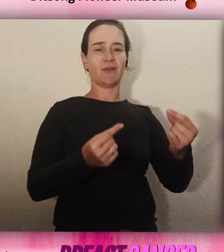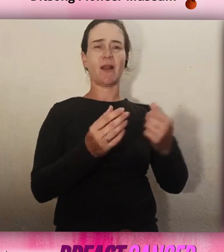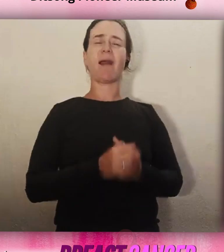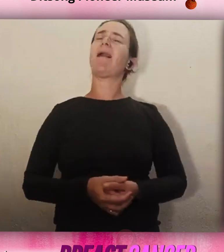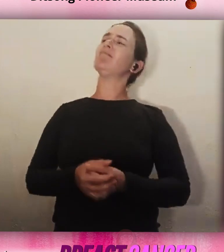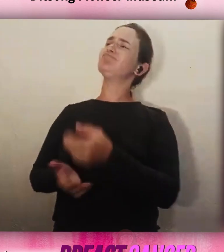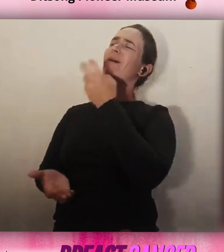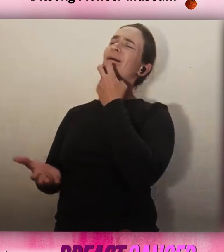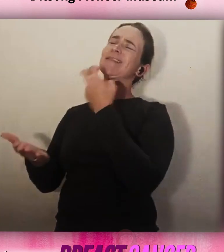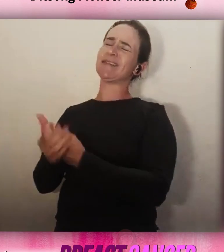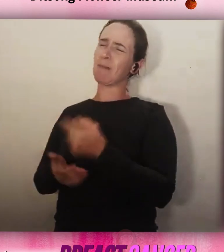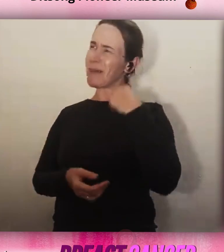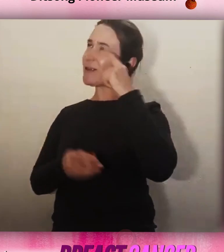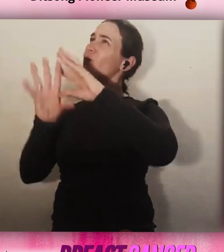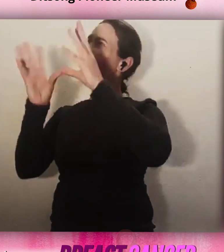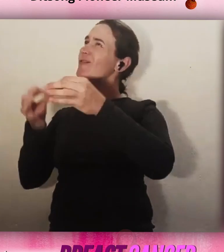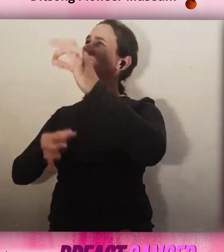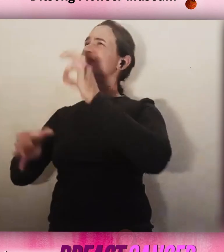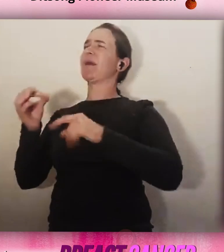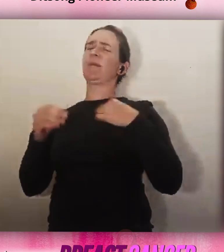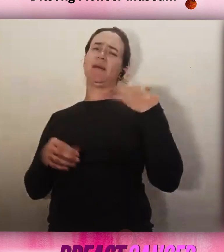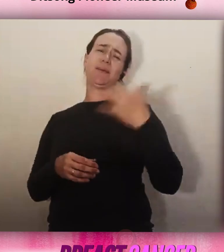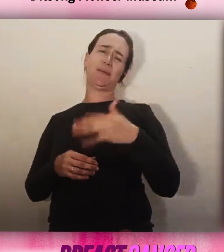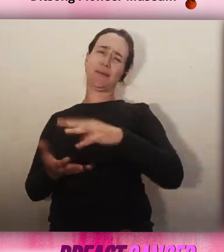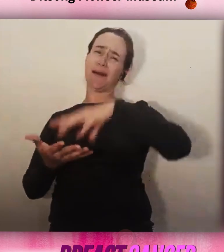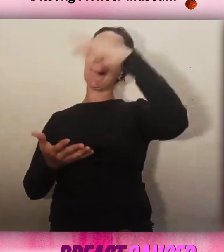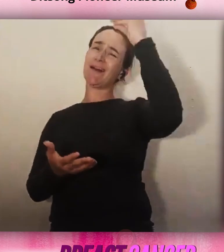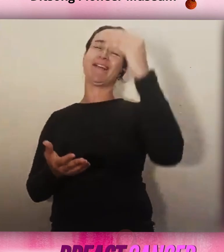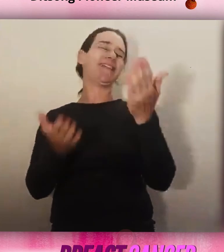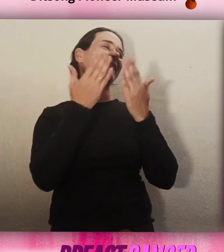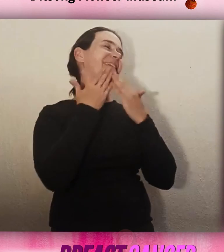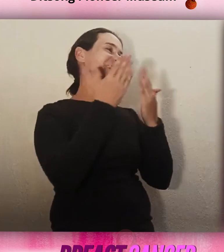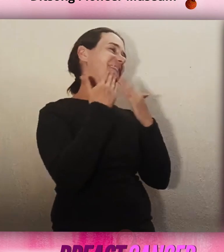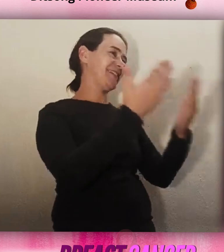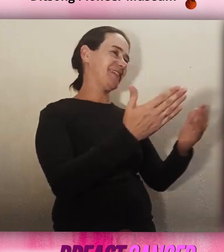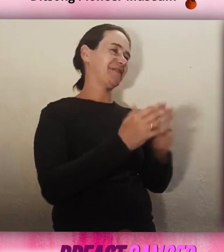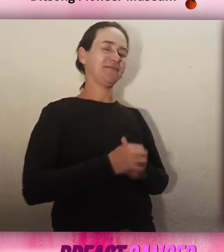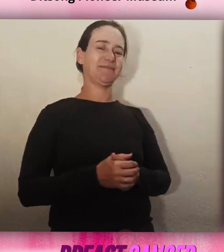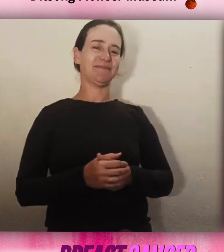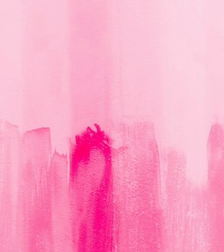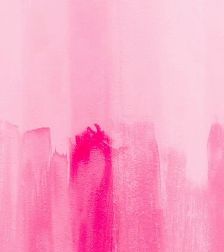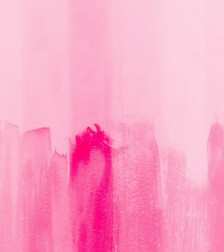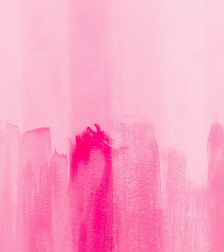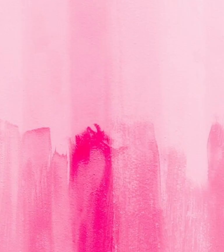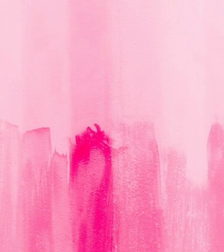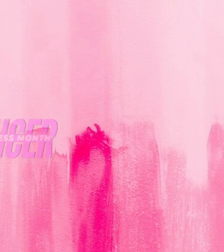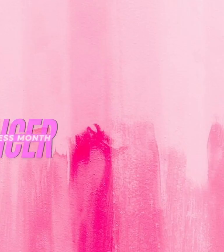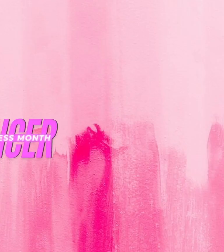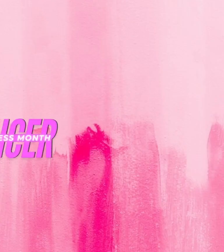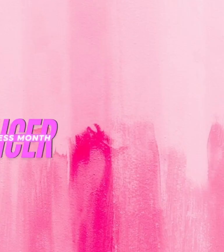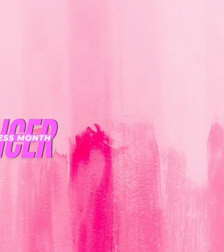Yes. Awesome. I Yes. think you covered it all, and we've learned so much. Thank you, guys.